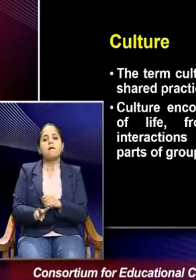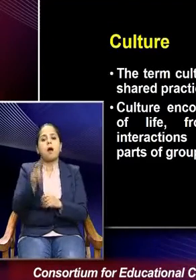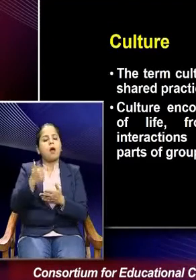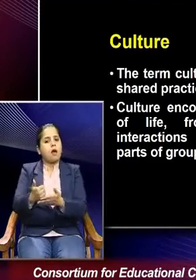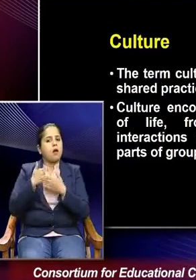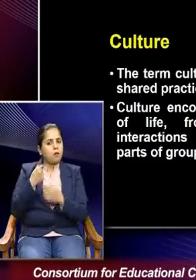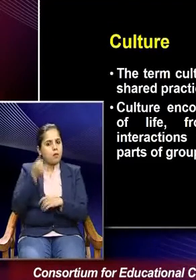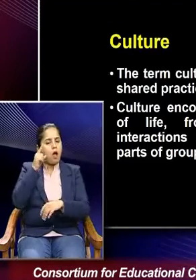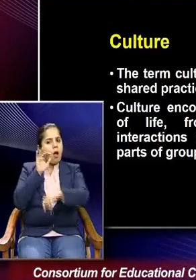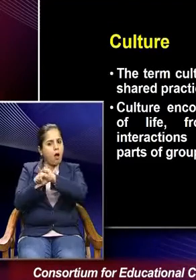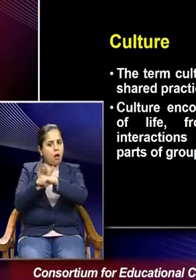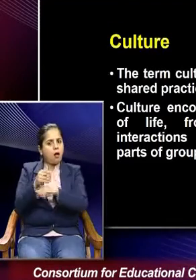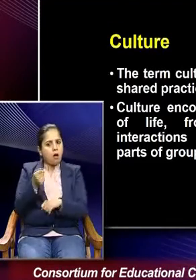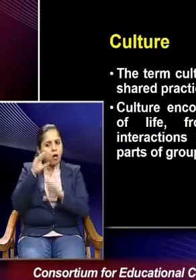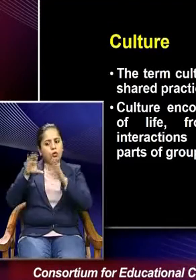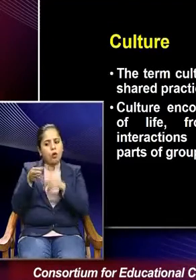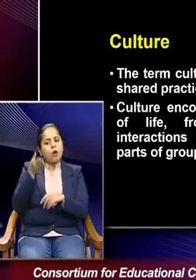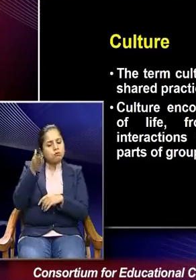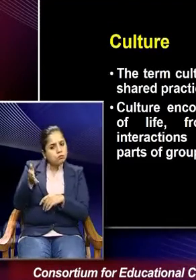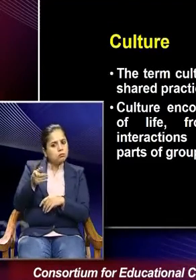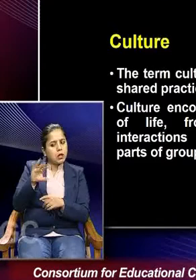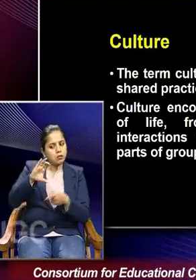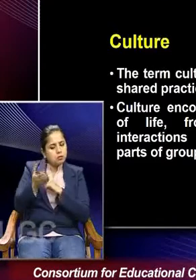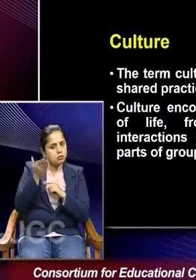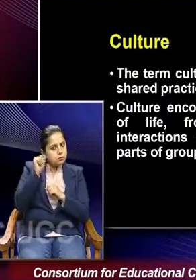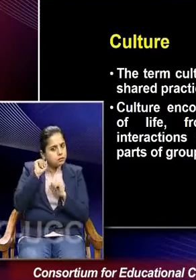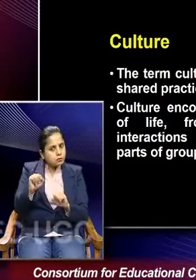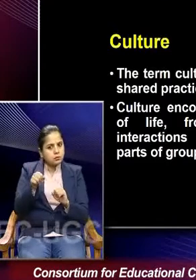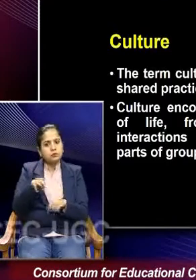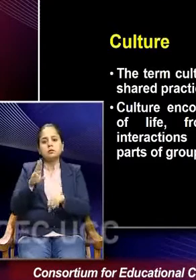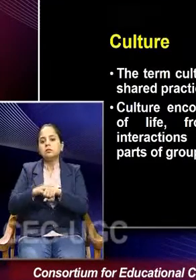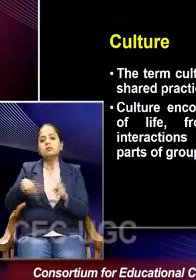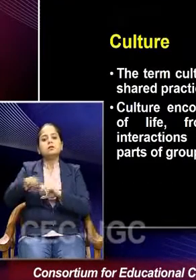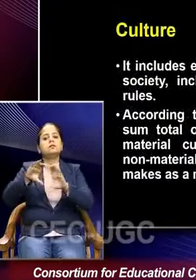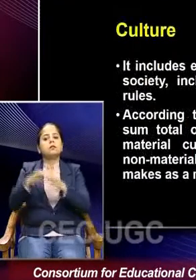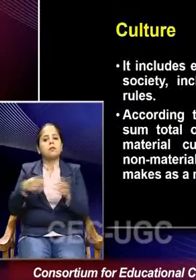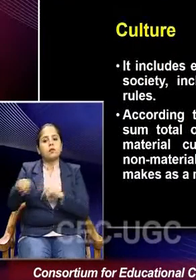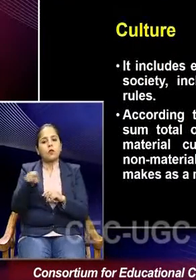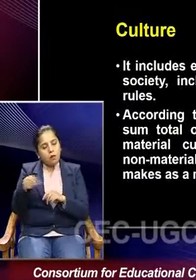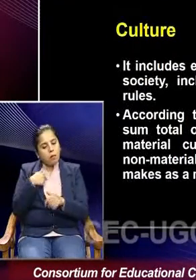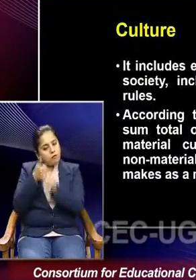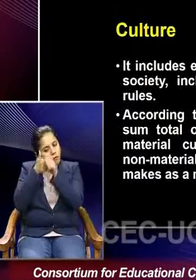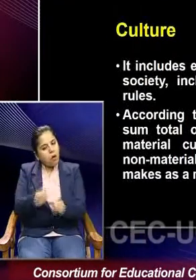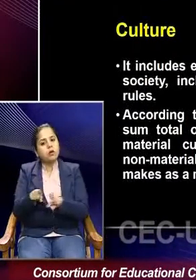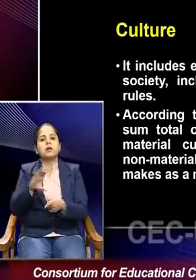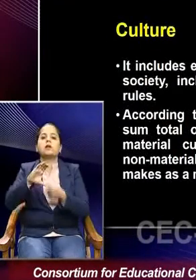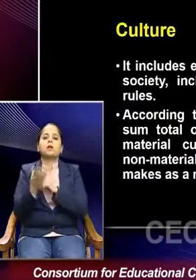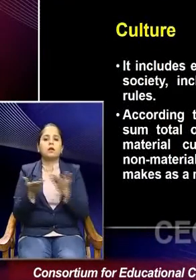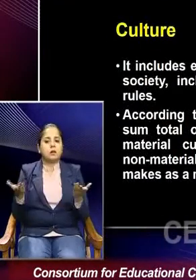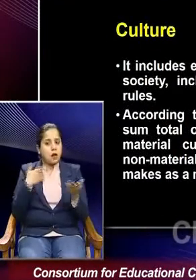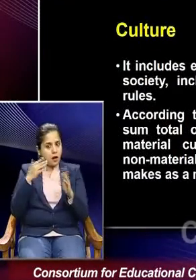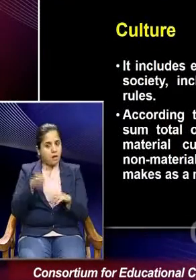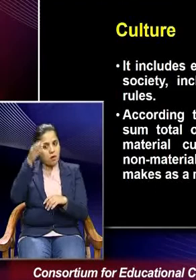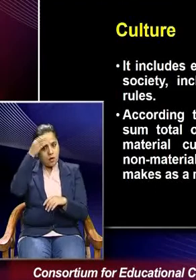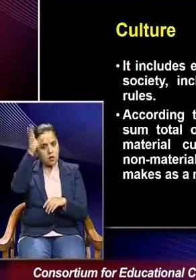us identify a group, and the members of that group abide by that culture. We also have a